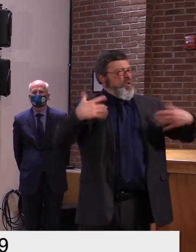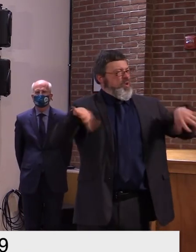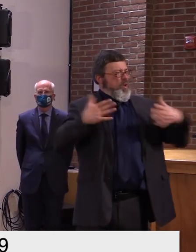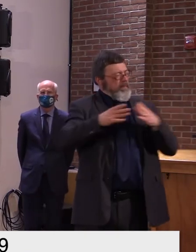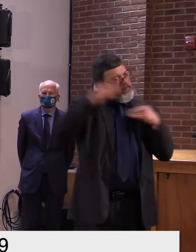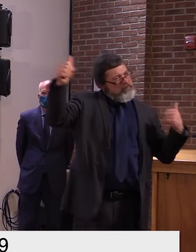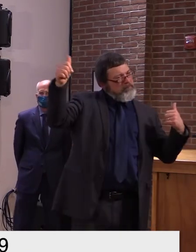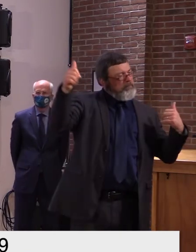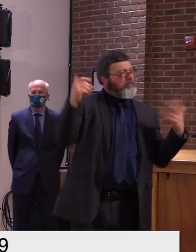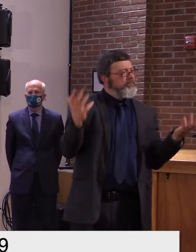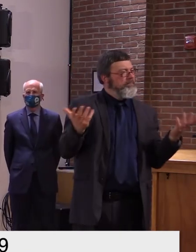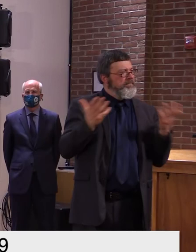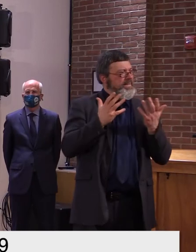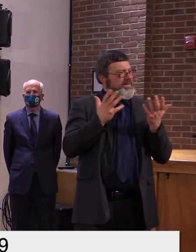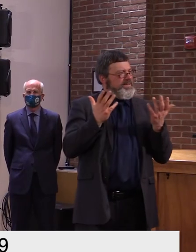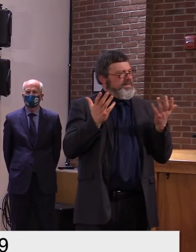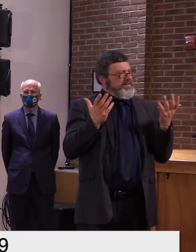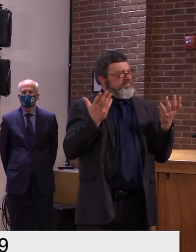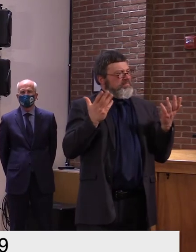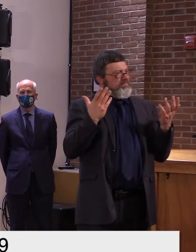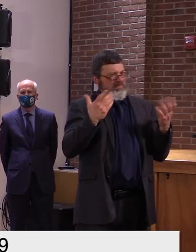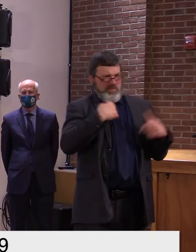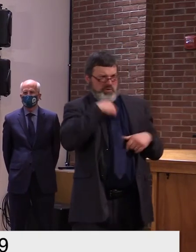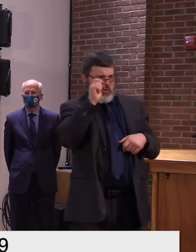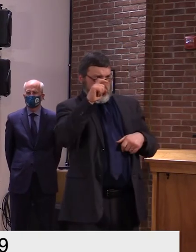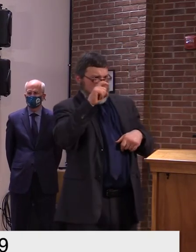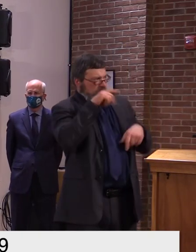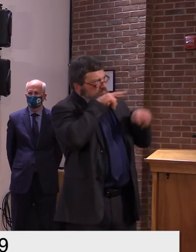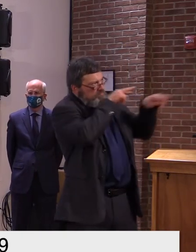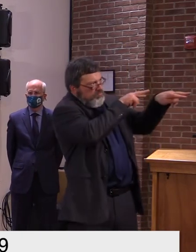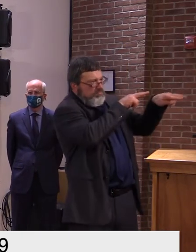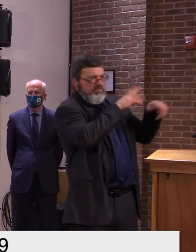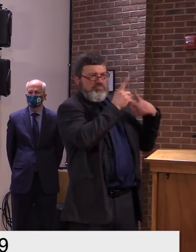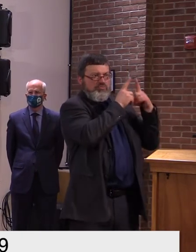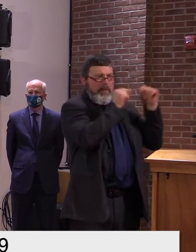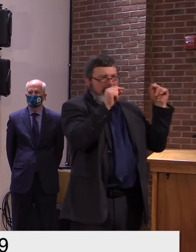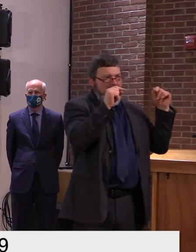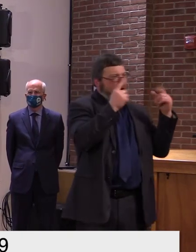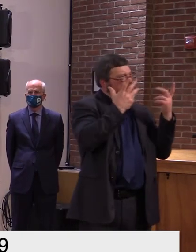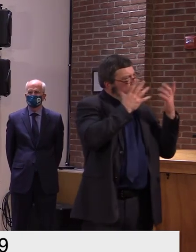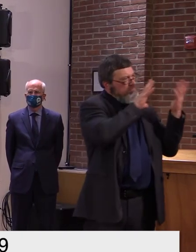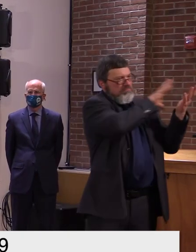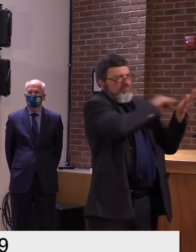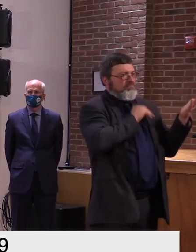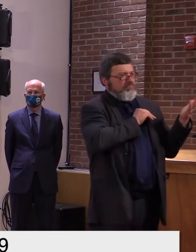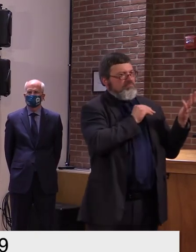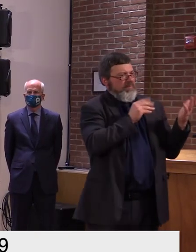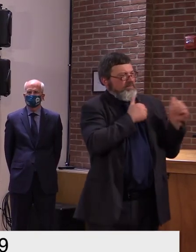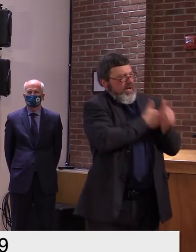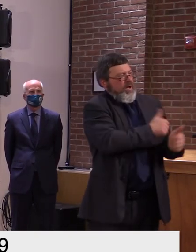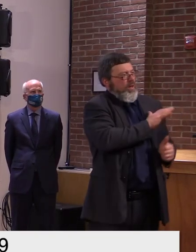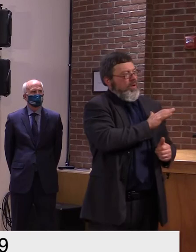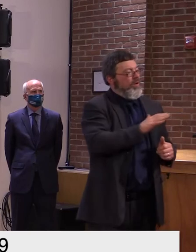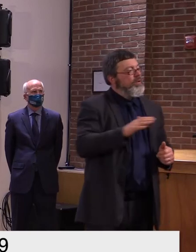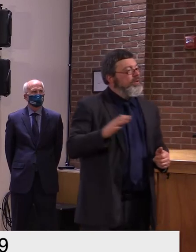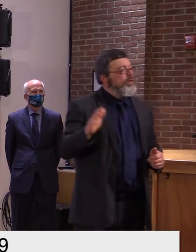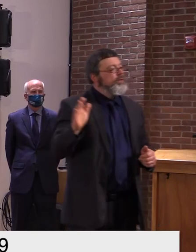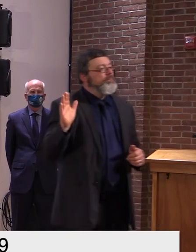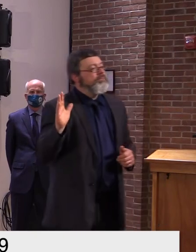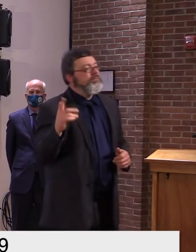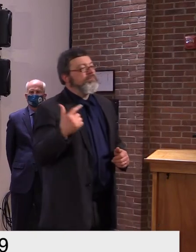Maybe is it something we could look into? Yeah, and yeah. Please send me some of your references. I'd be happy to look at them, okay?